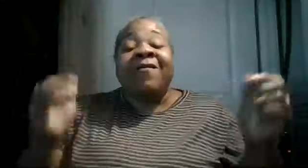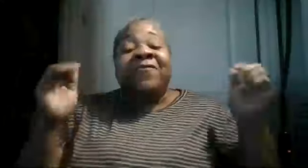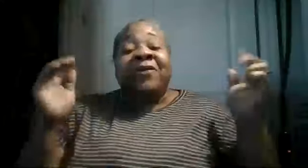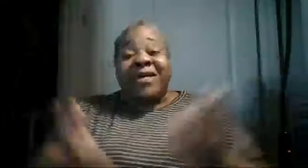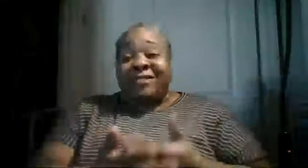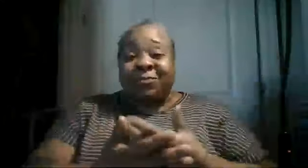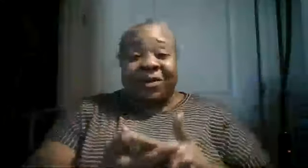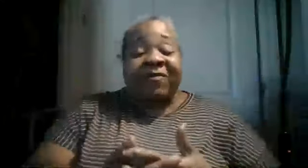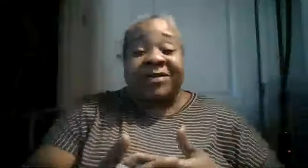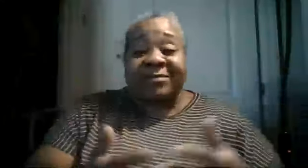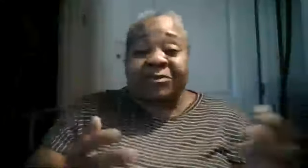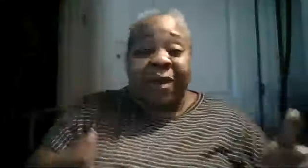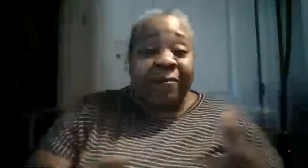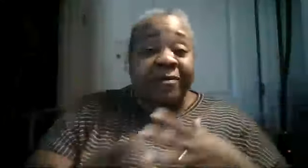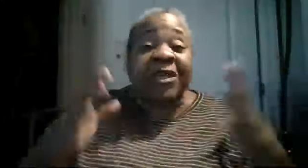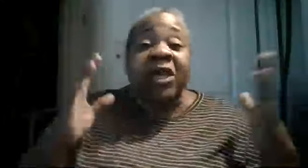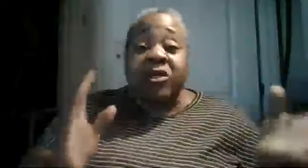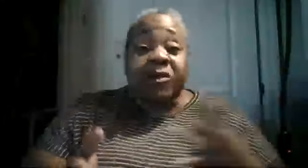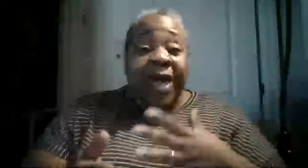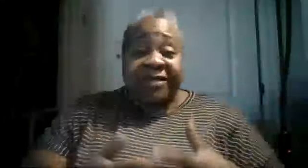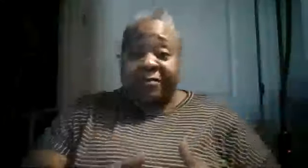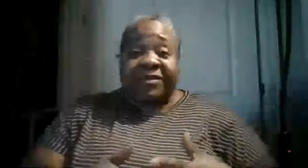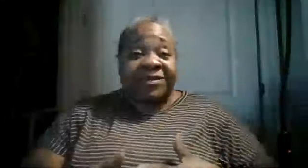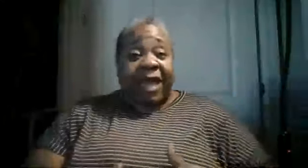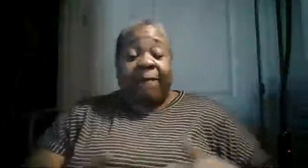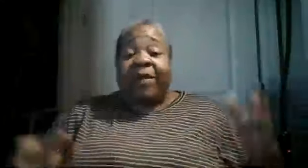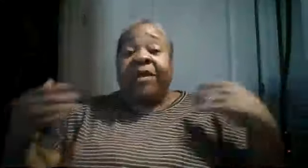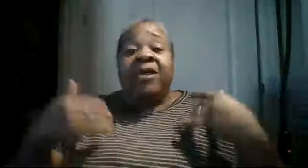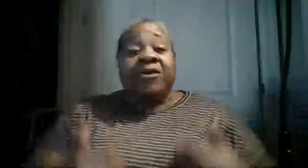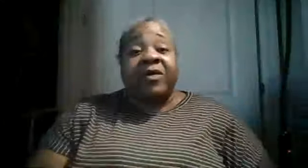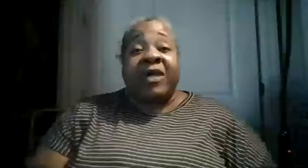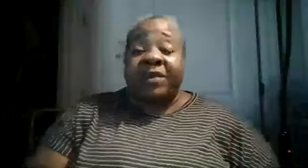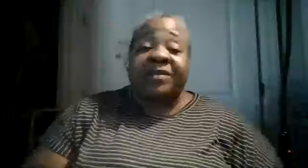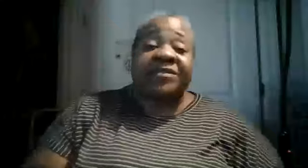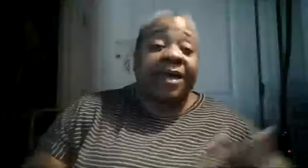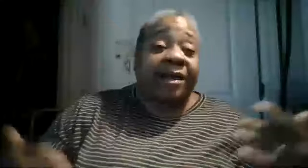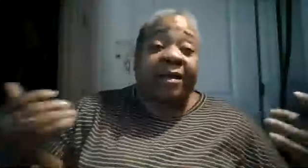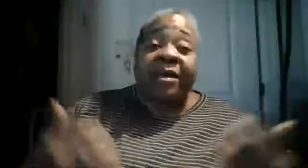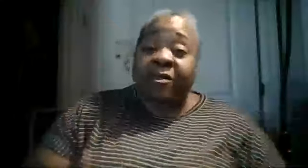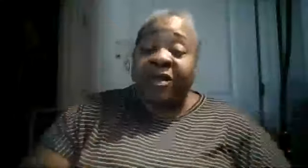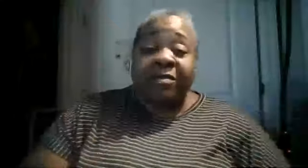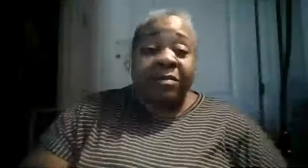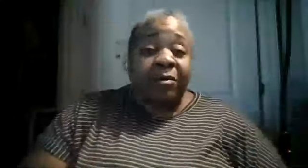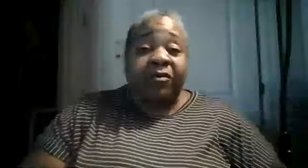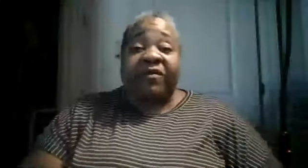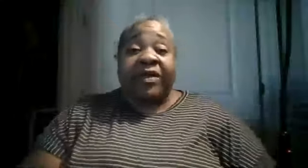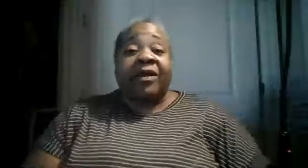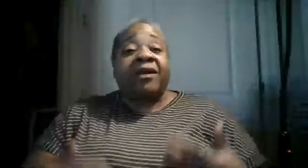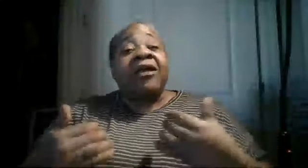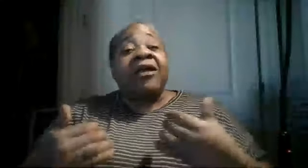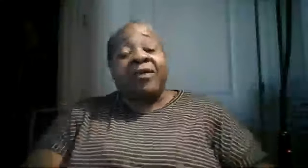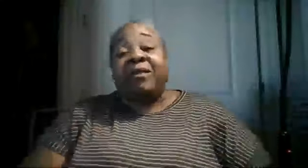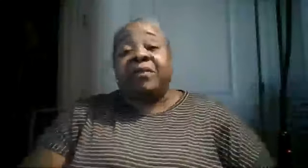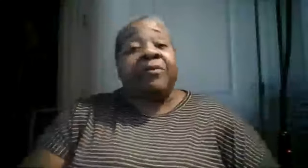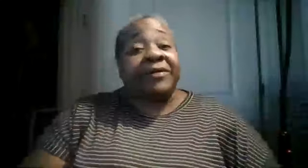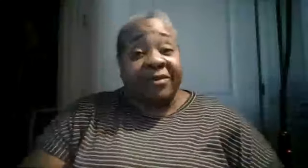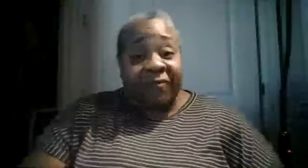for each one of my subscribers. You guys make this happen. You keep me excited. You keep me motivated. You keep me pressing